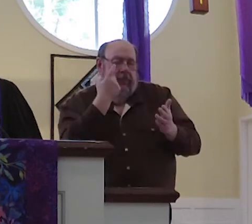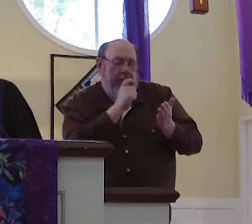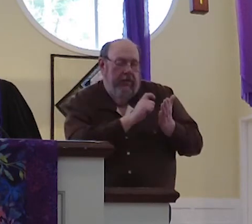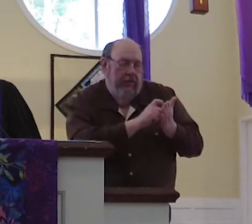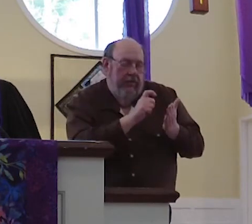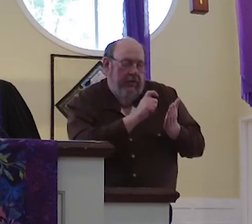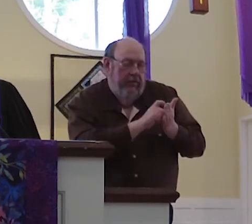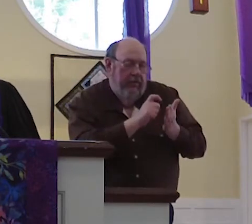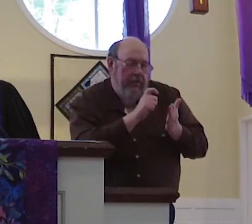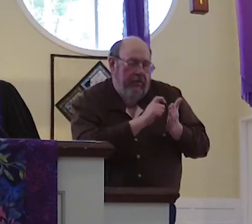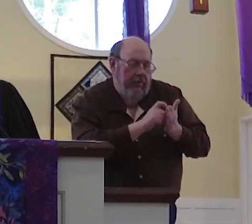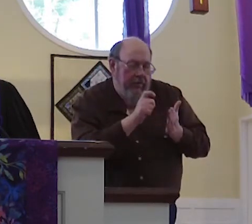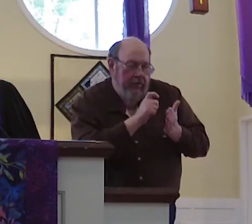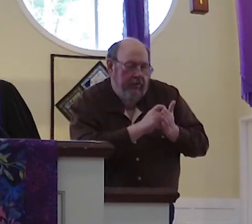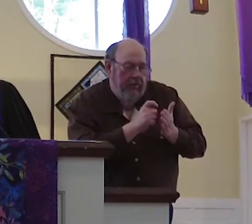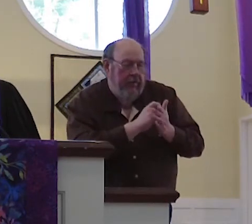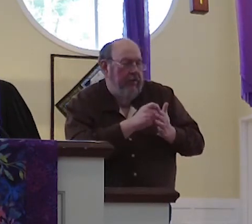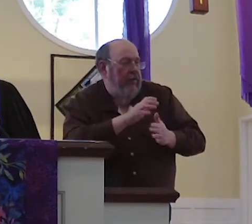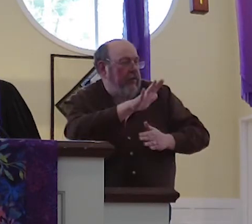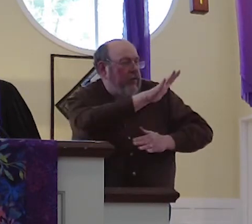each landmark along the way.